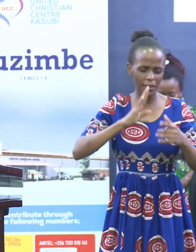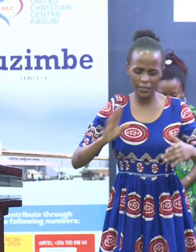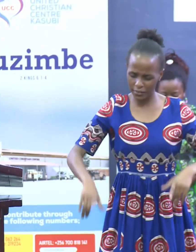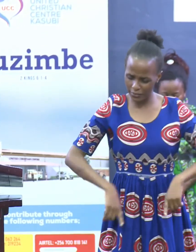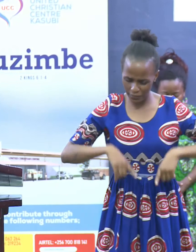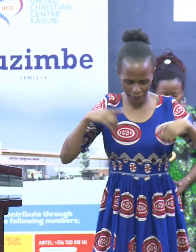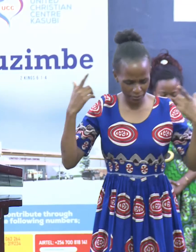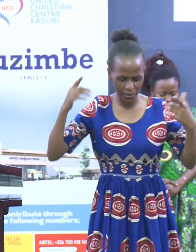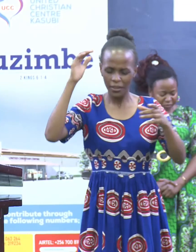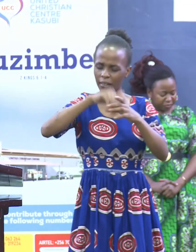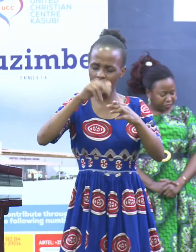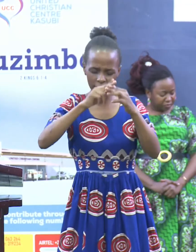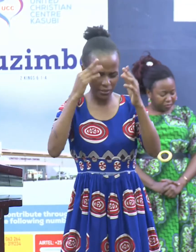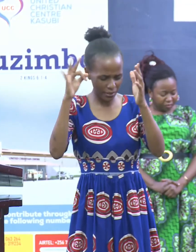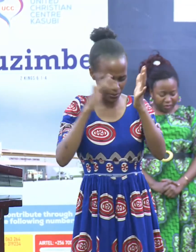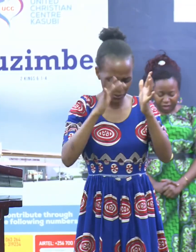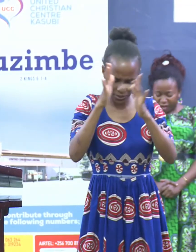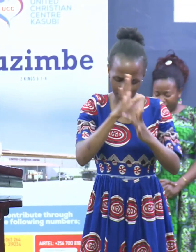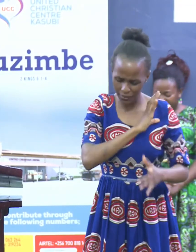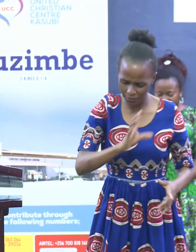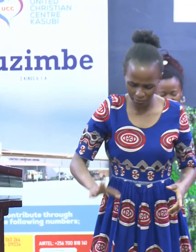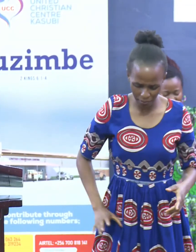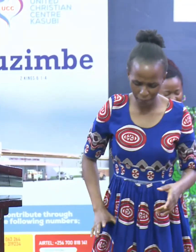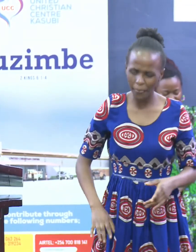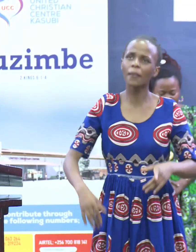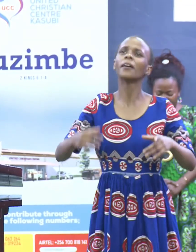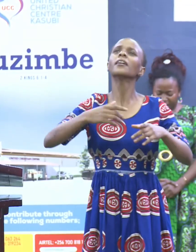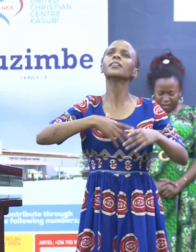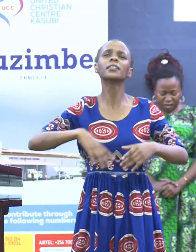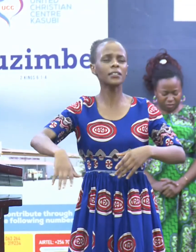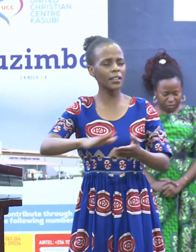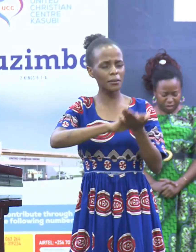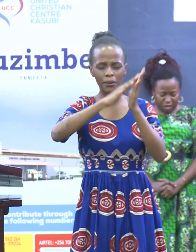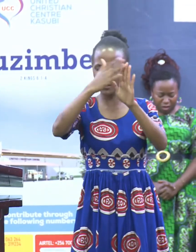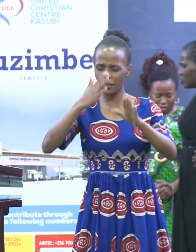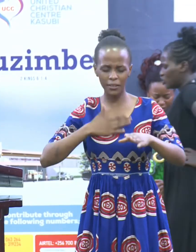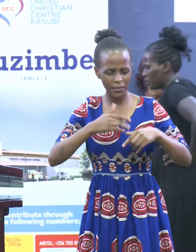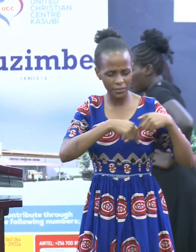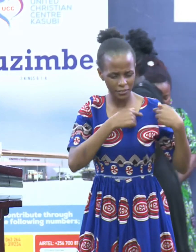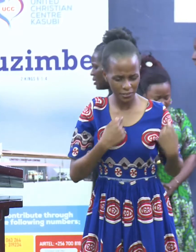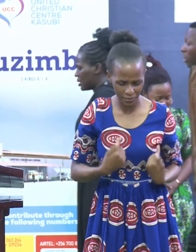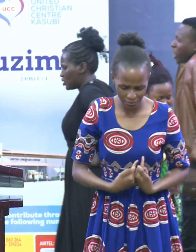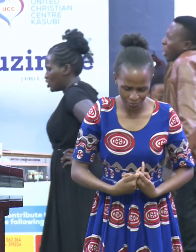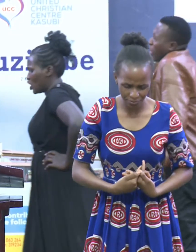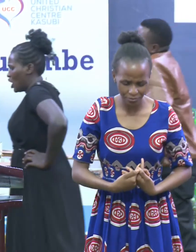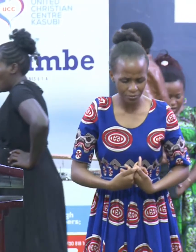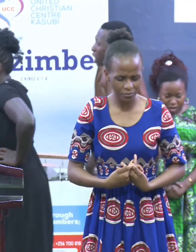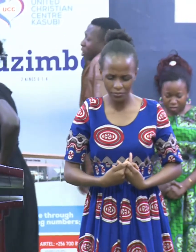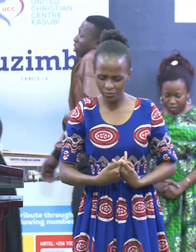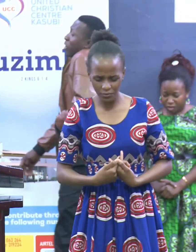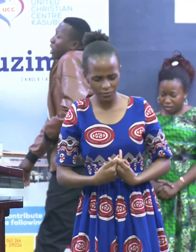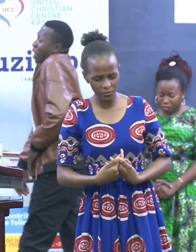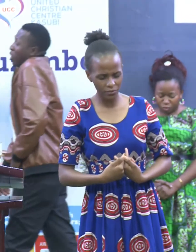be alive. Muli nnya lya Yesu. In the name of Jesus. Take my hand. Twala omukono kwange.